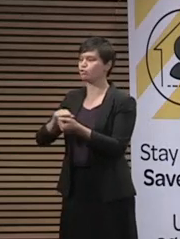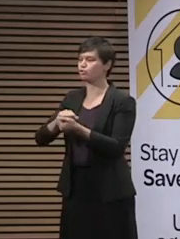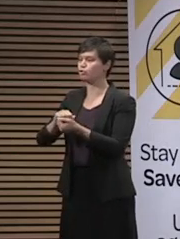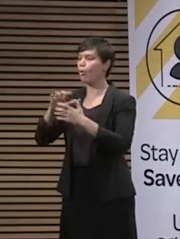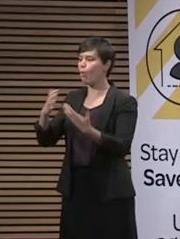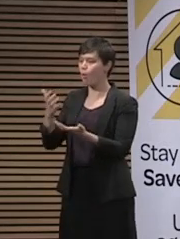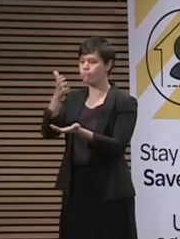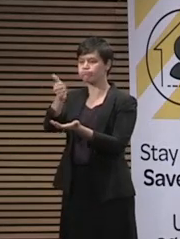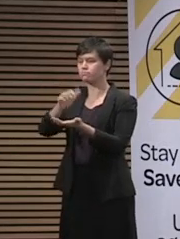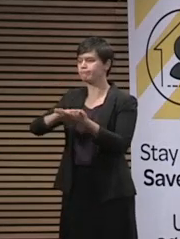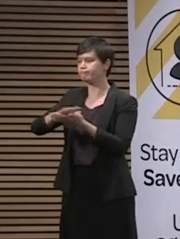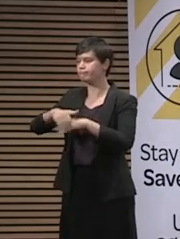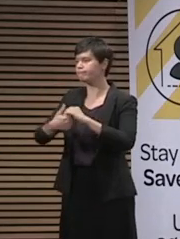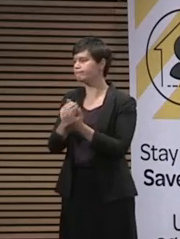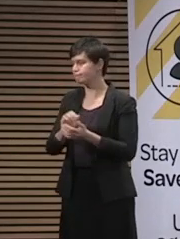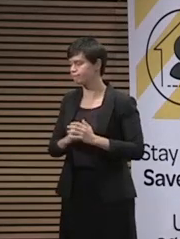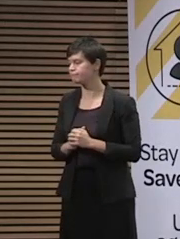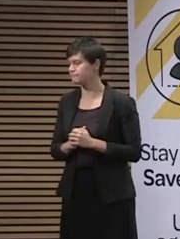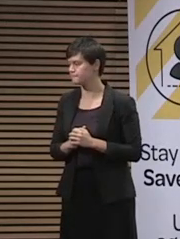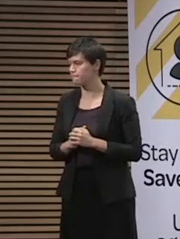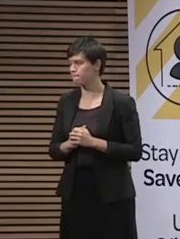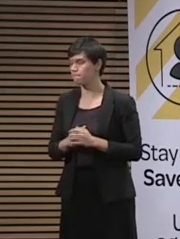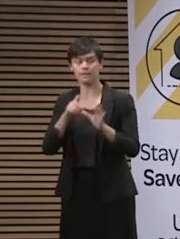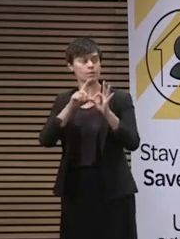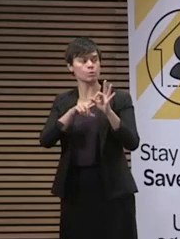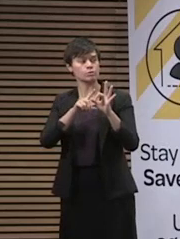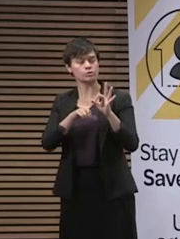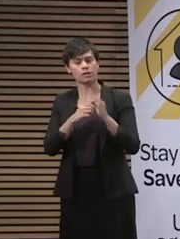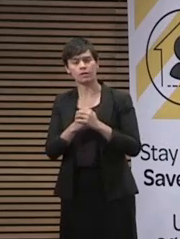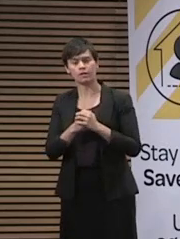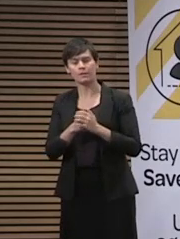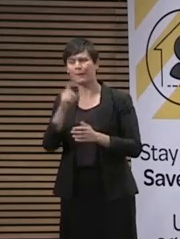Jessica. Can we get an update from you about the advice to those New Zealanders stuck in